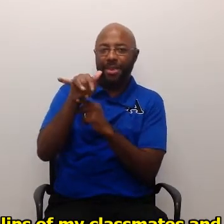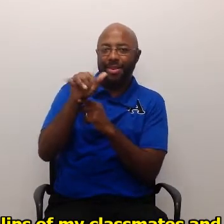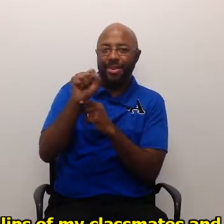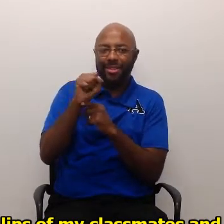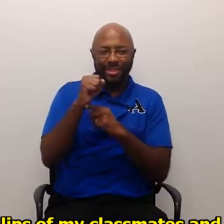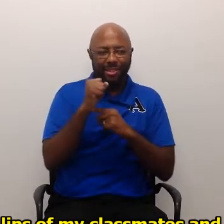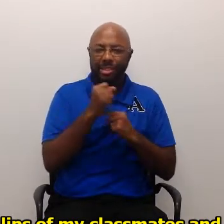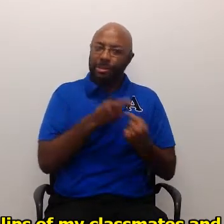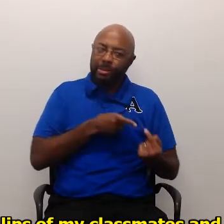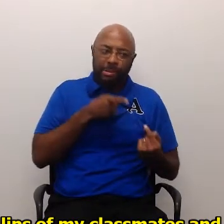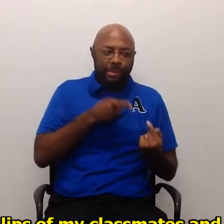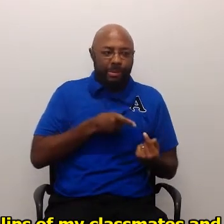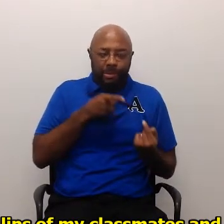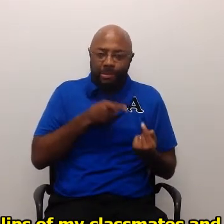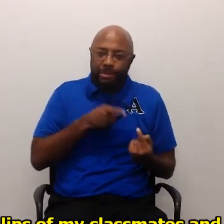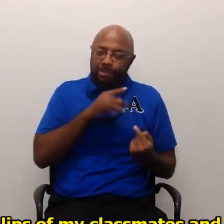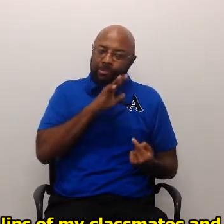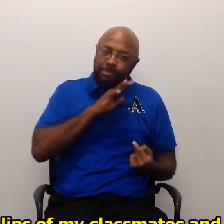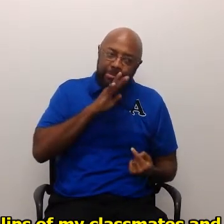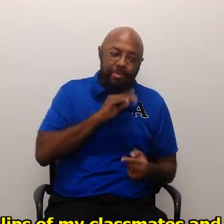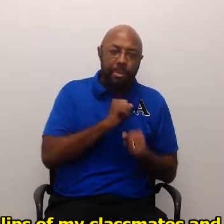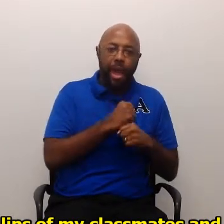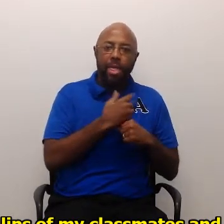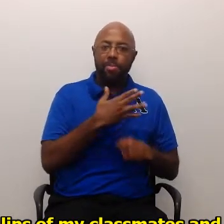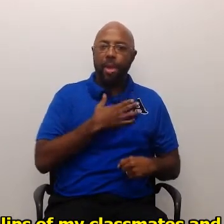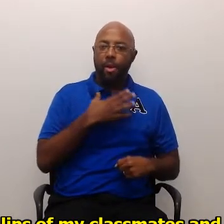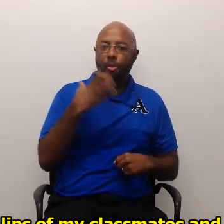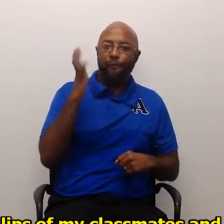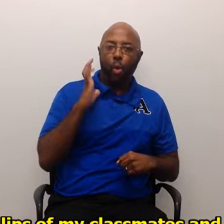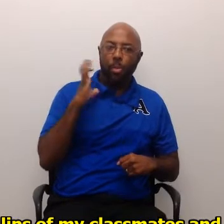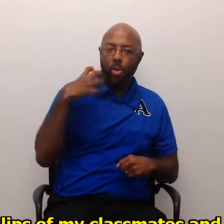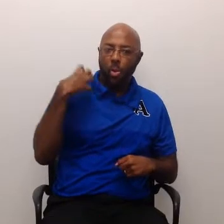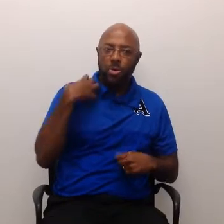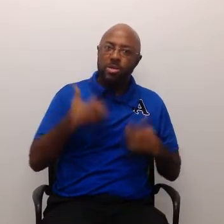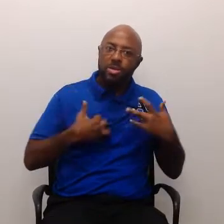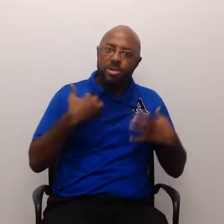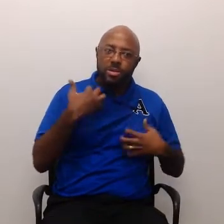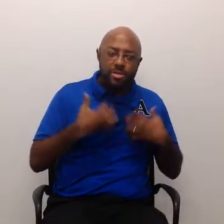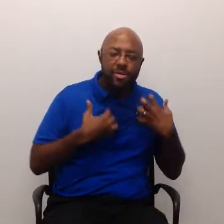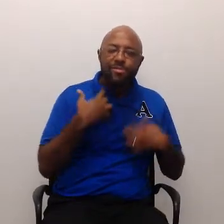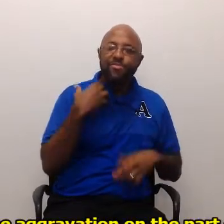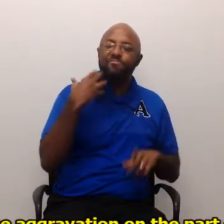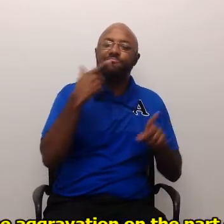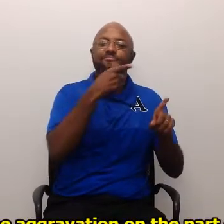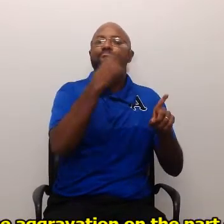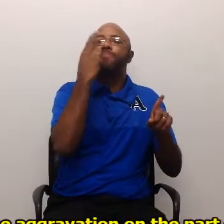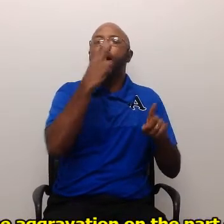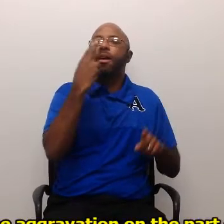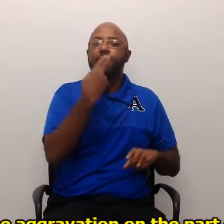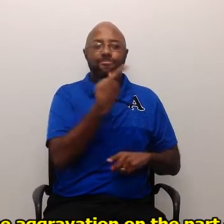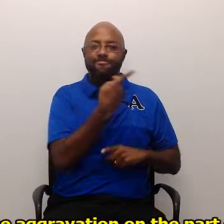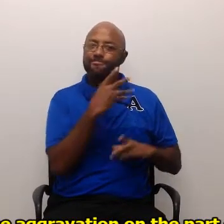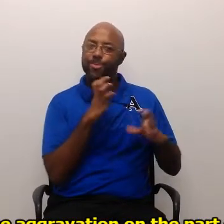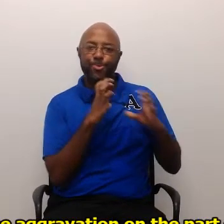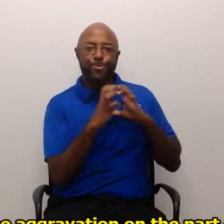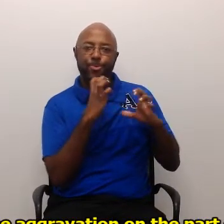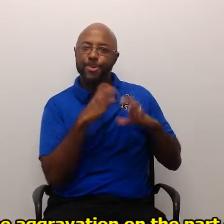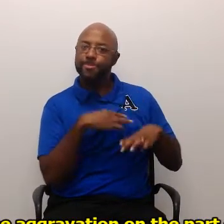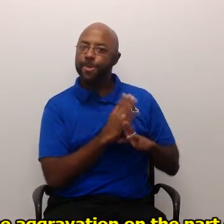and remember and memorize all the different plays that we had. And that led to some